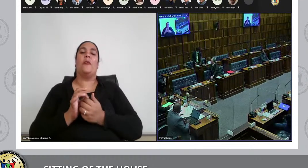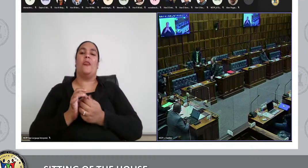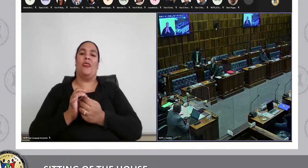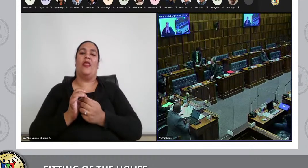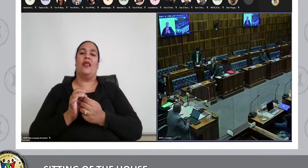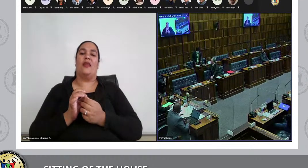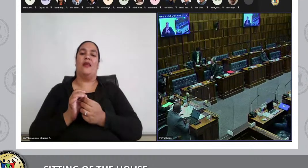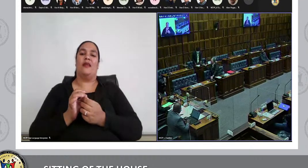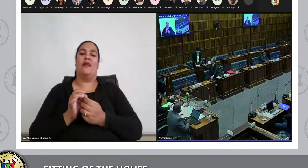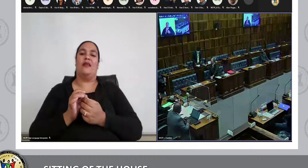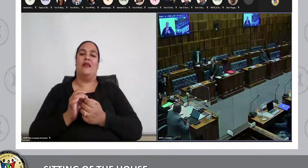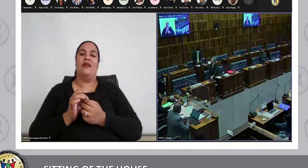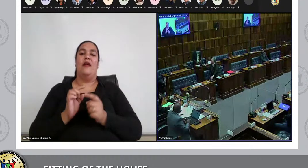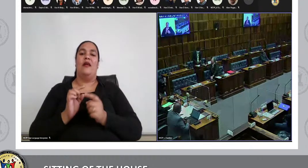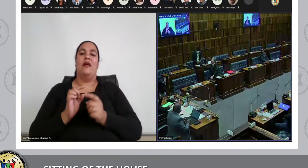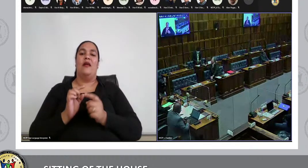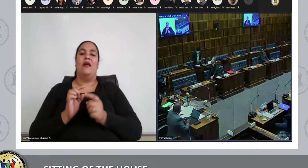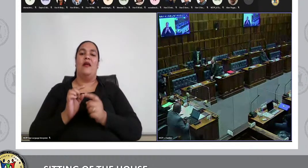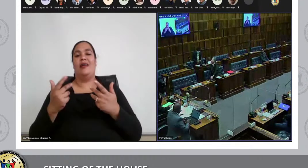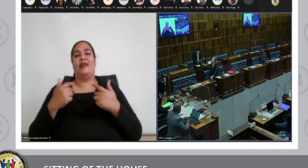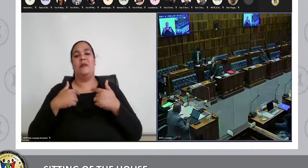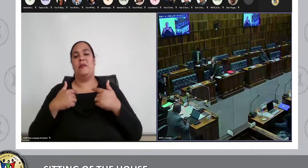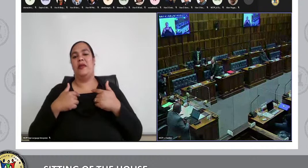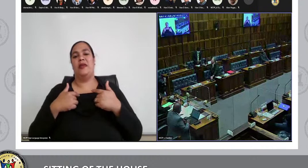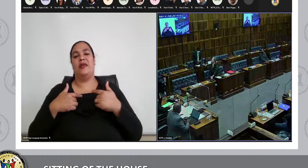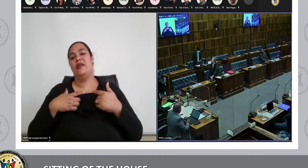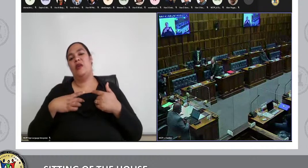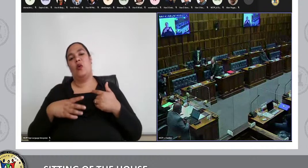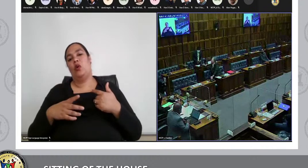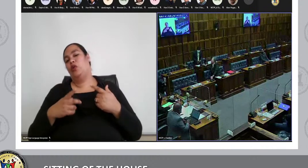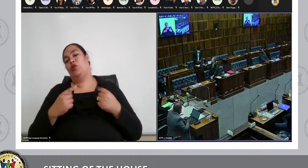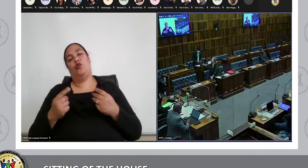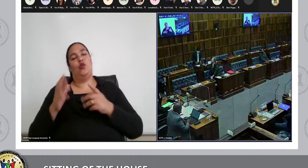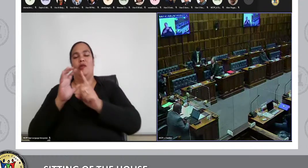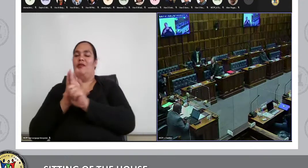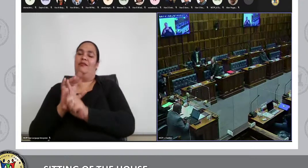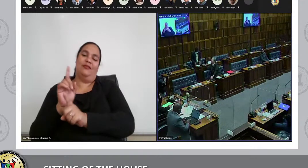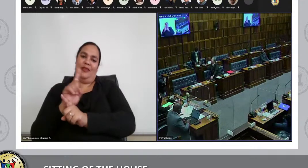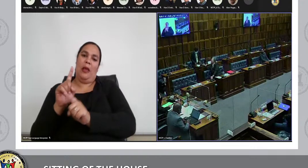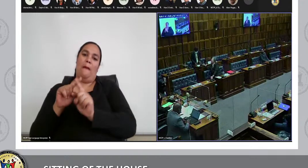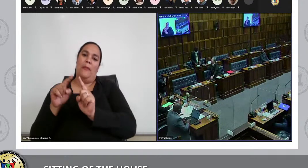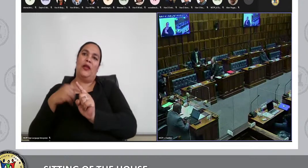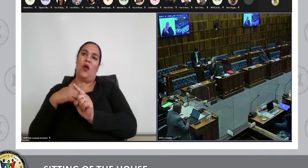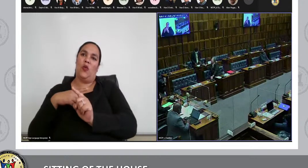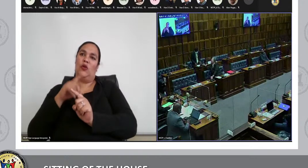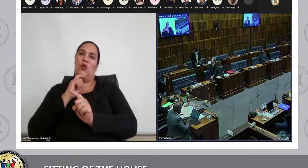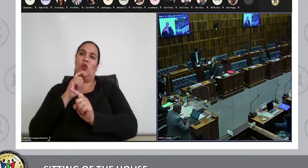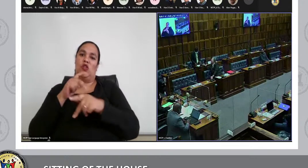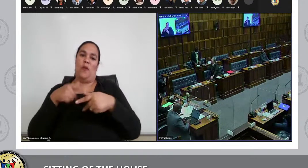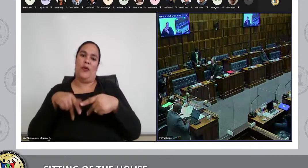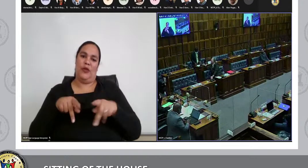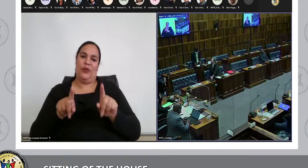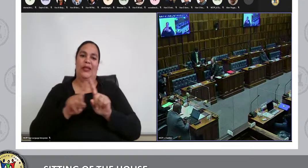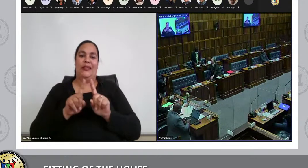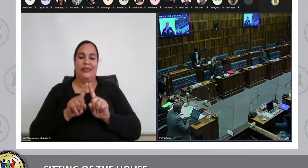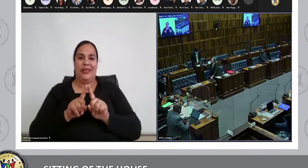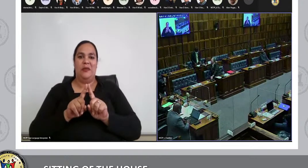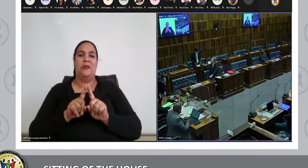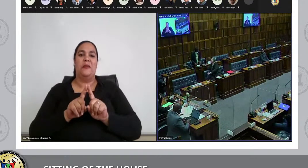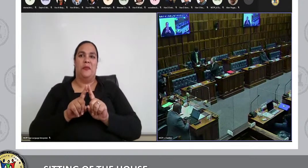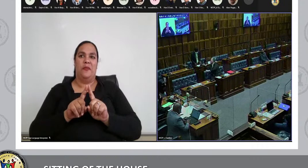while I was, of course, in any case, not intending to do so, let me make use of the opportunity also,